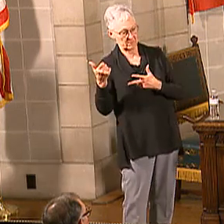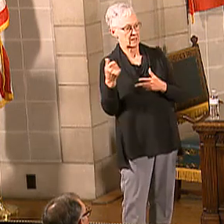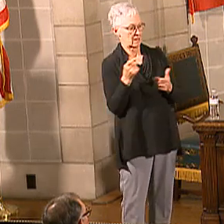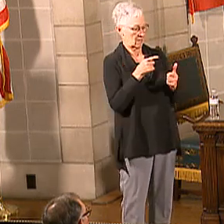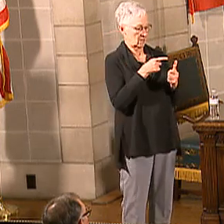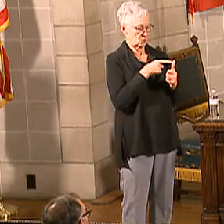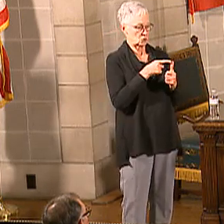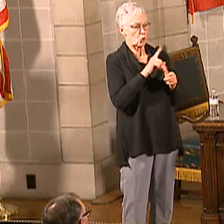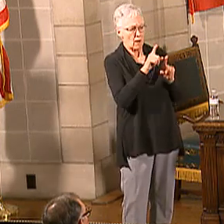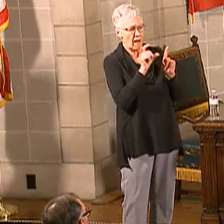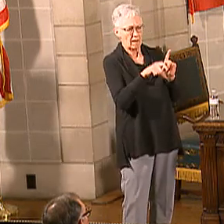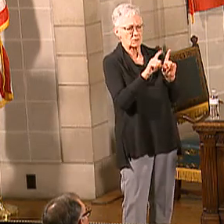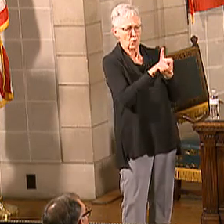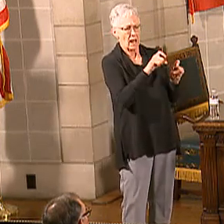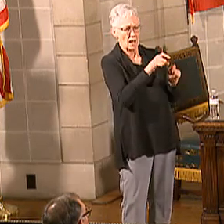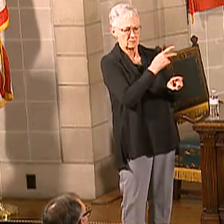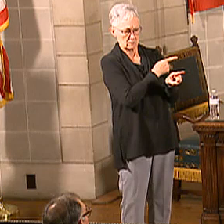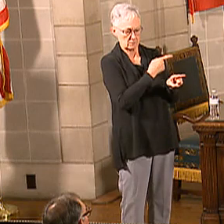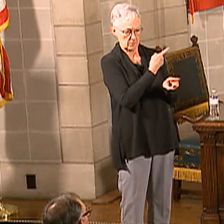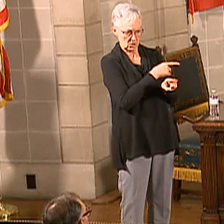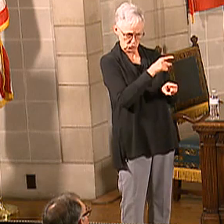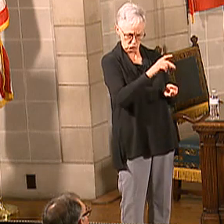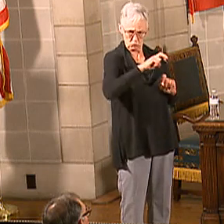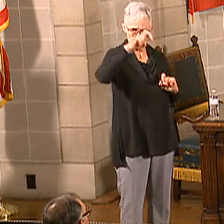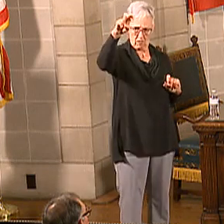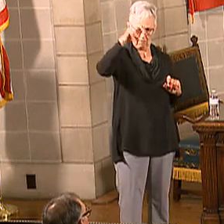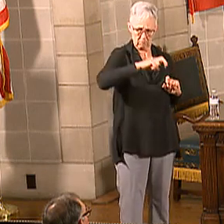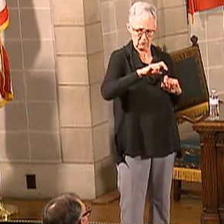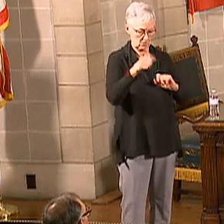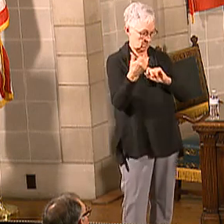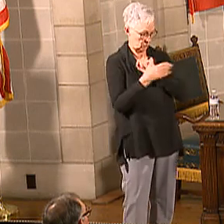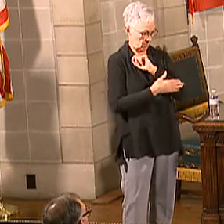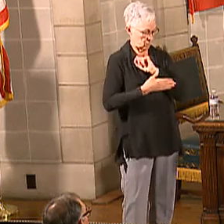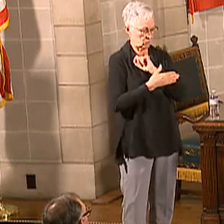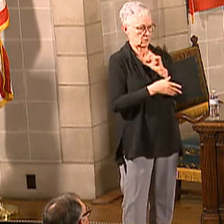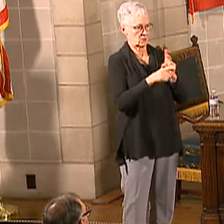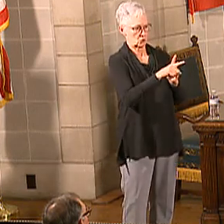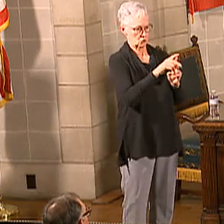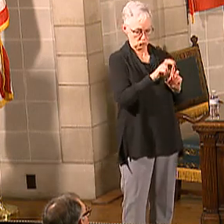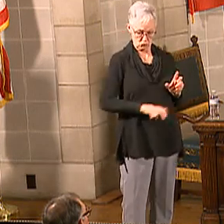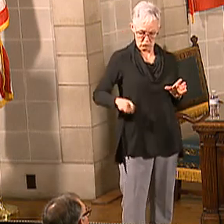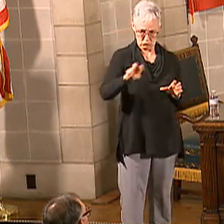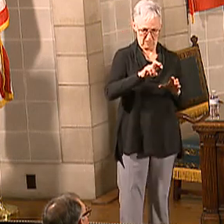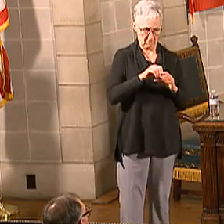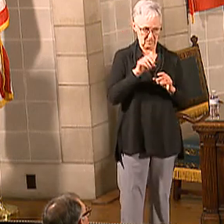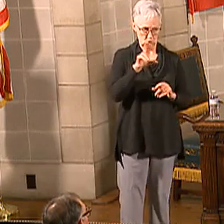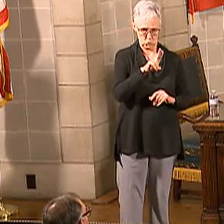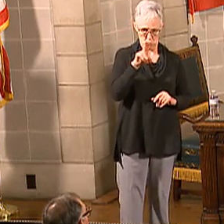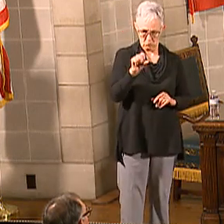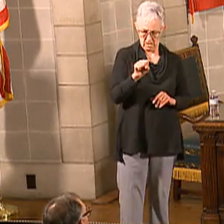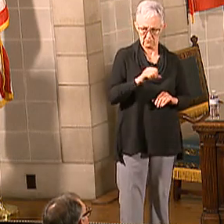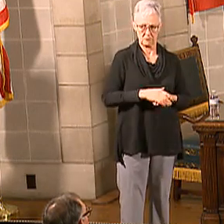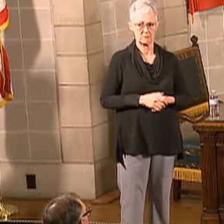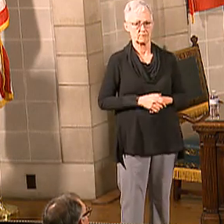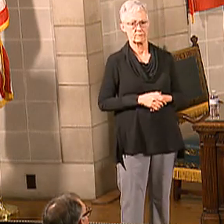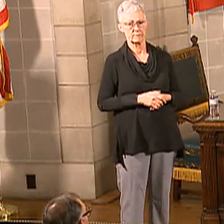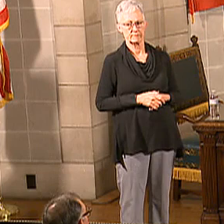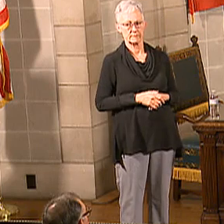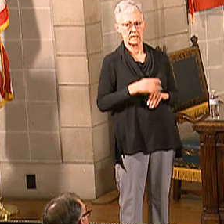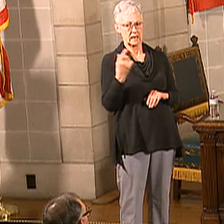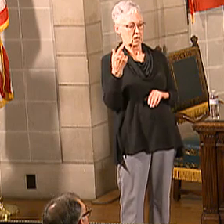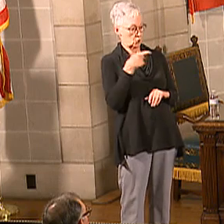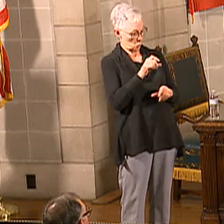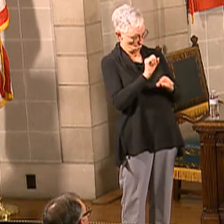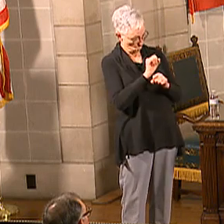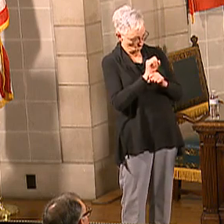person traveled overseas? Has the person traveled domestically? Are they one of those people we just talked about? Somebody who works in our 24-hour facility, somebody